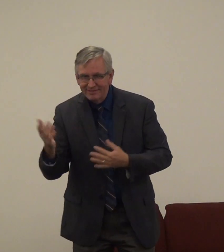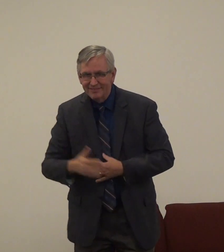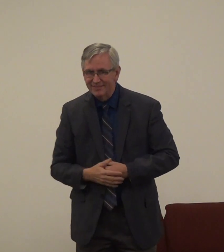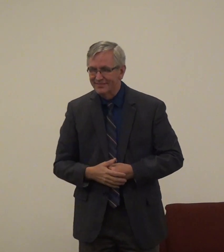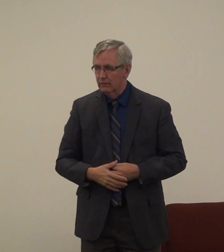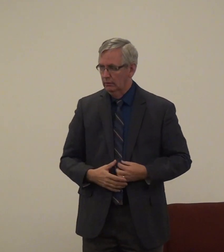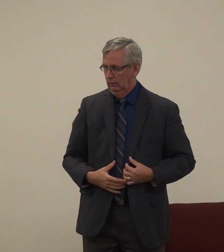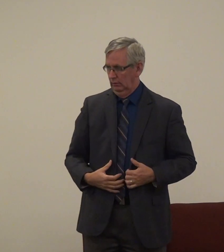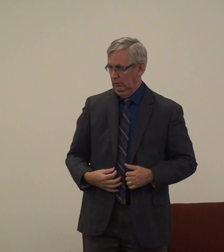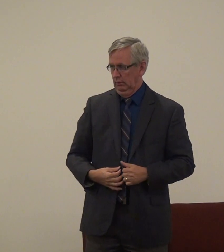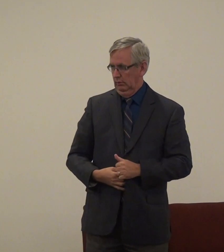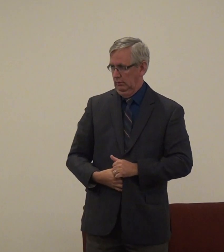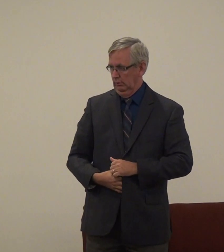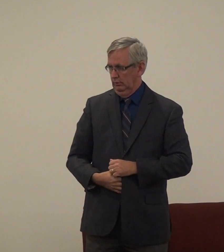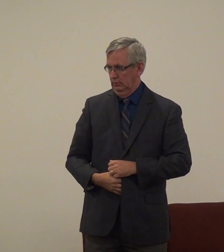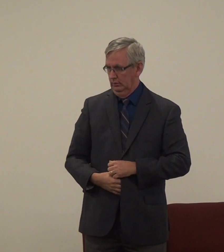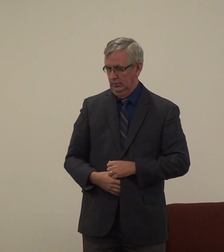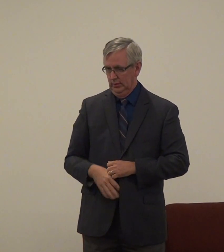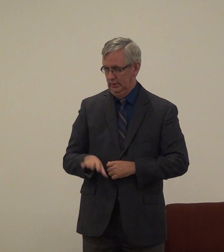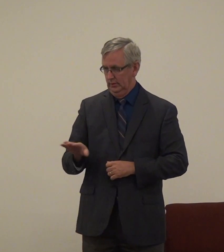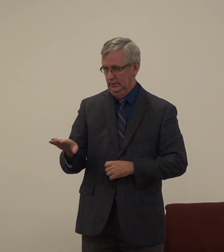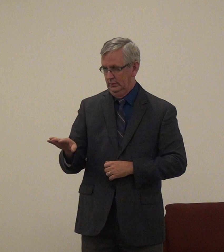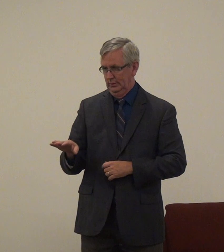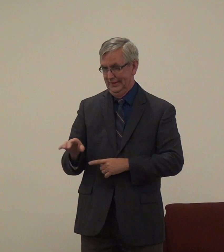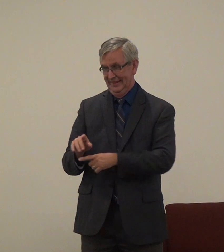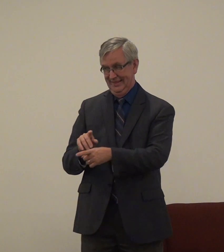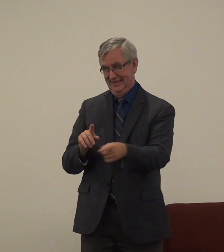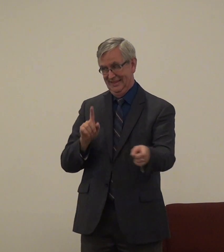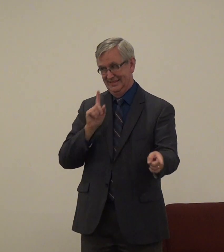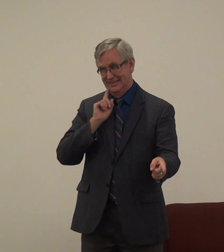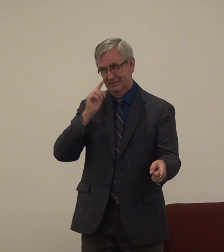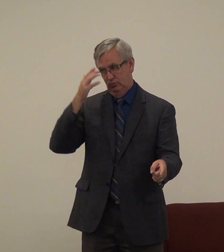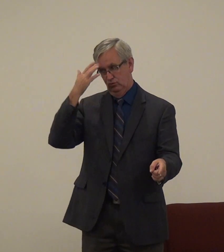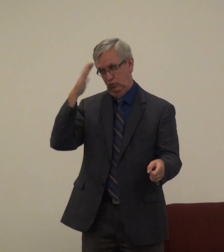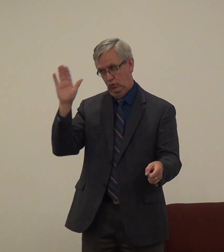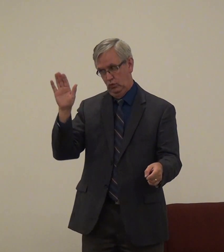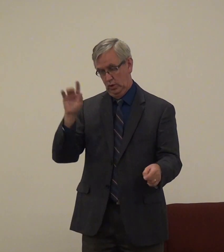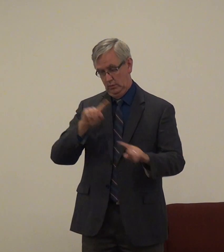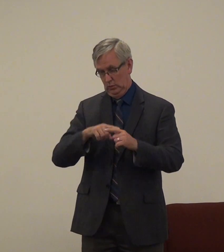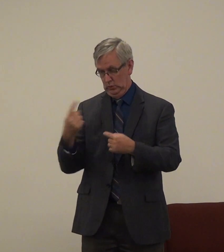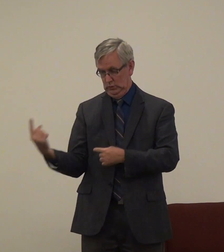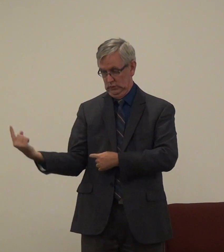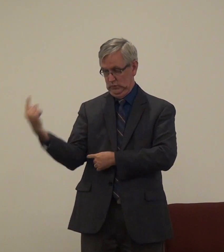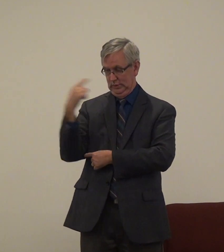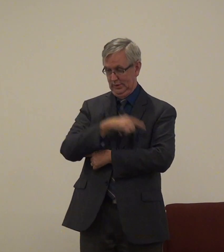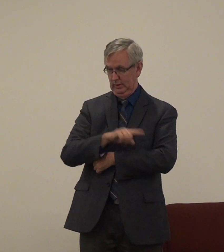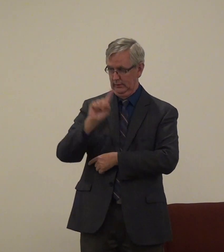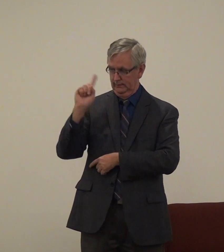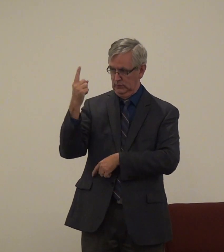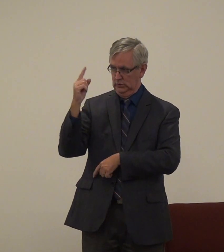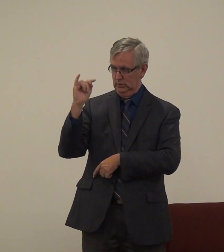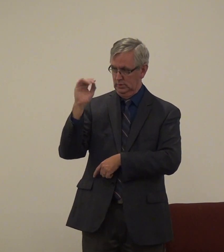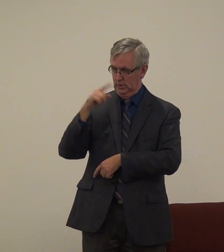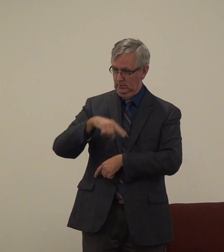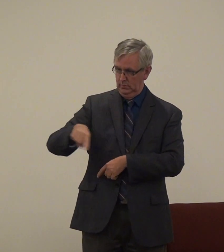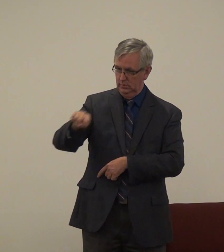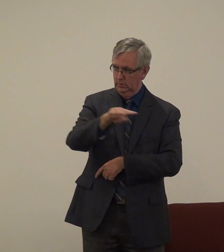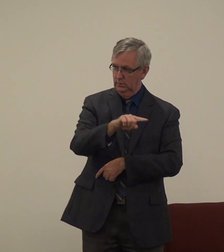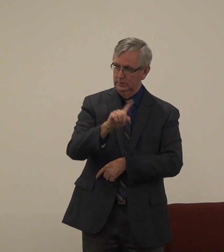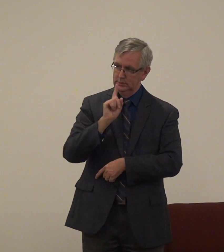sat down with the men and said, what did you think of this today? And DK said, these deaf children don't